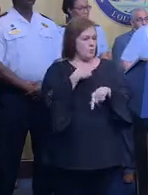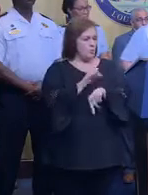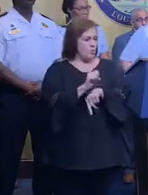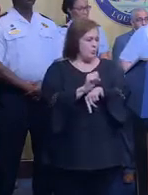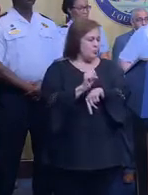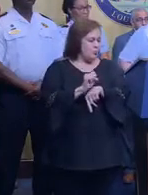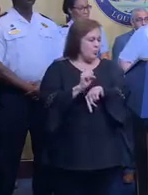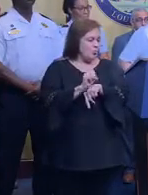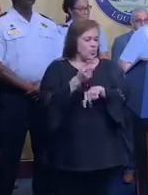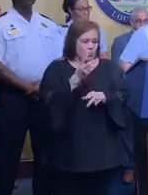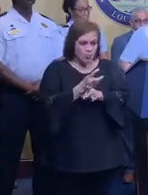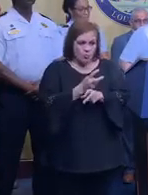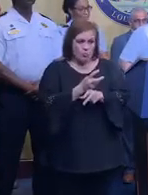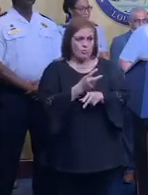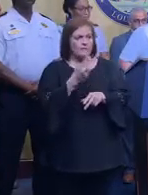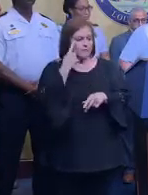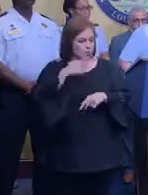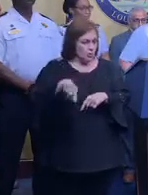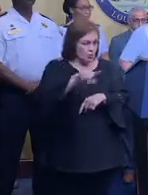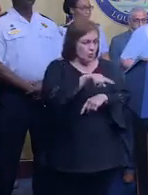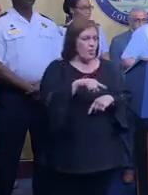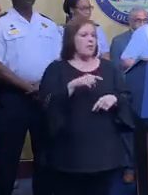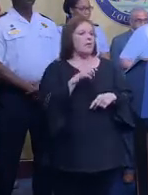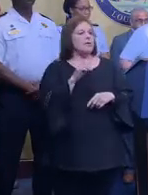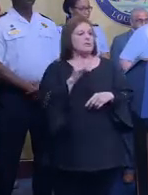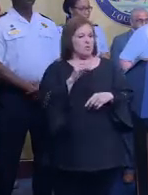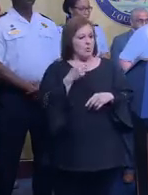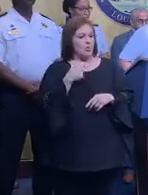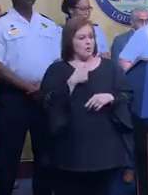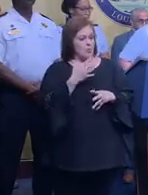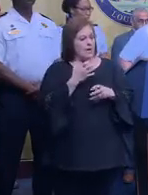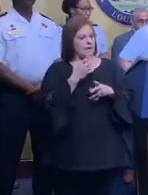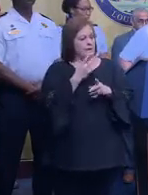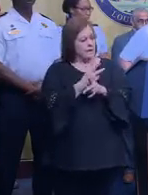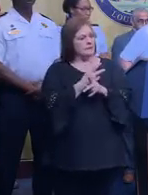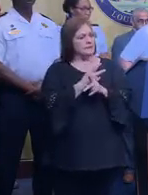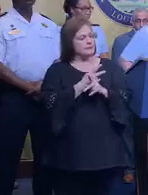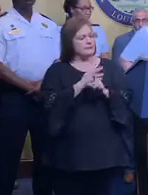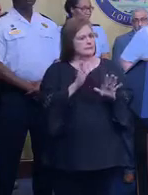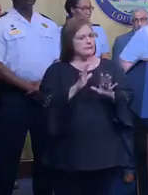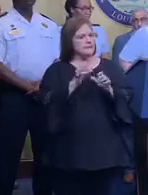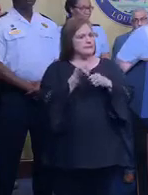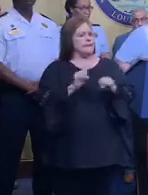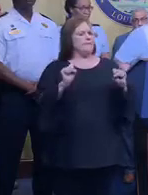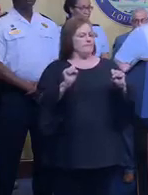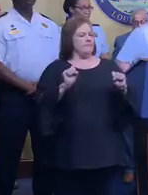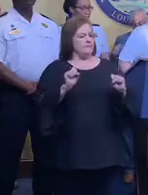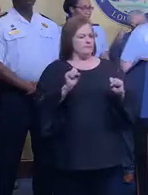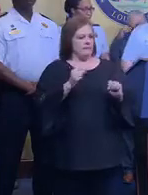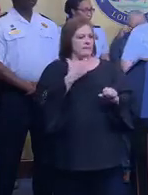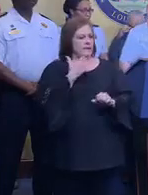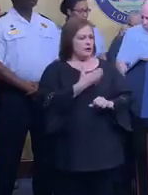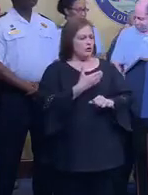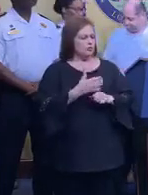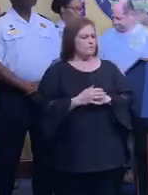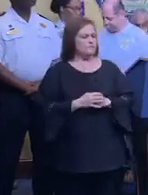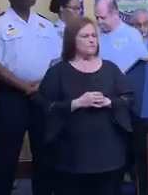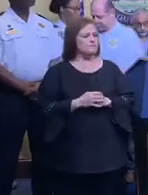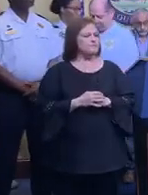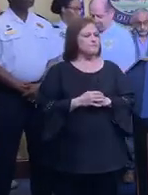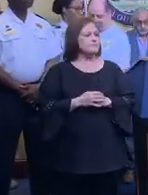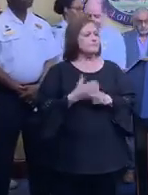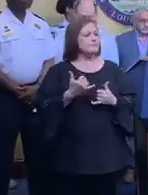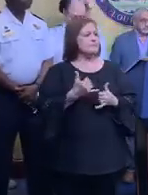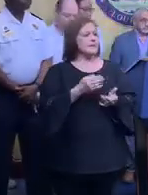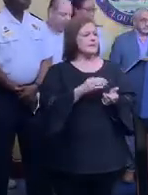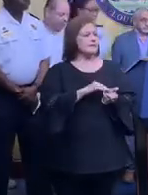hard. I want to thank them for all that they do. And let's try and keep it nice and quiet for them throughout this incident. Appreciate it. Thank you so much, Chief. We'll